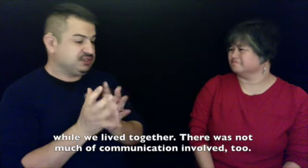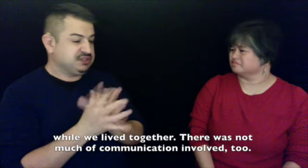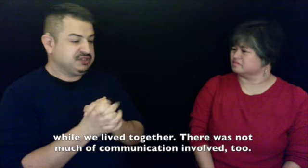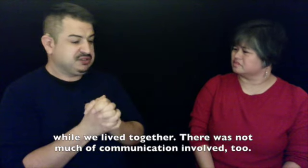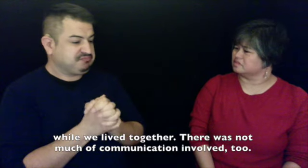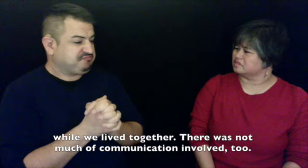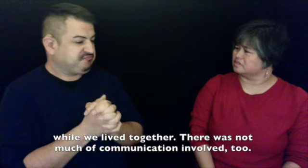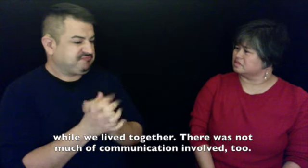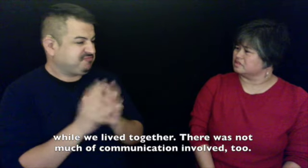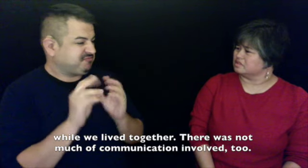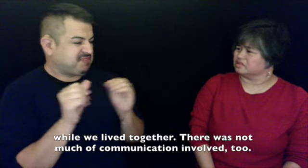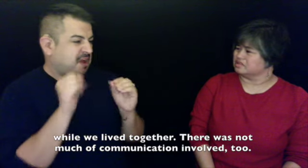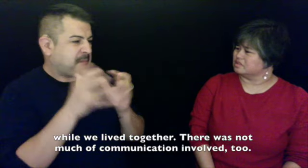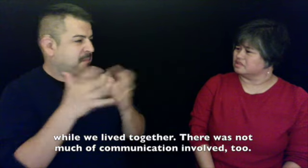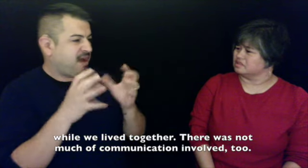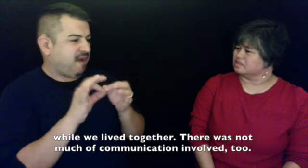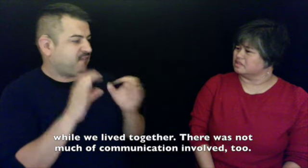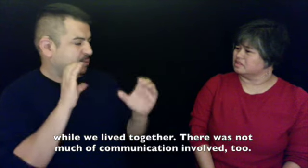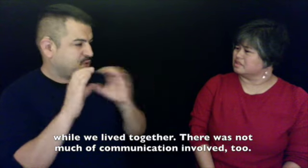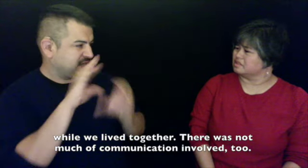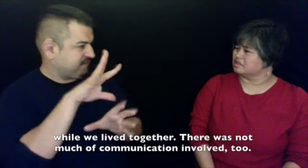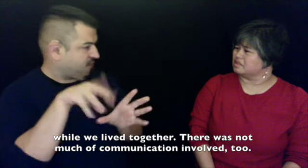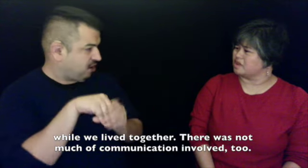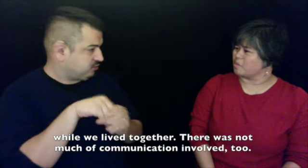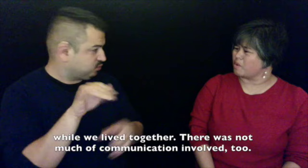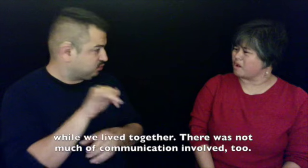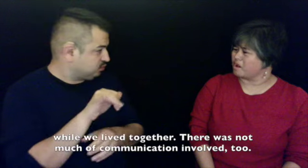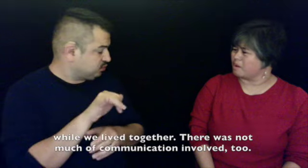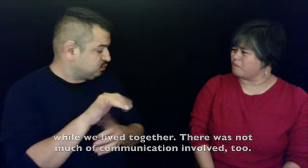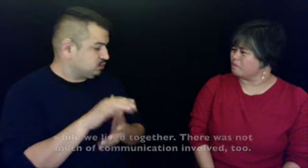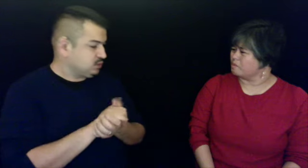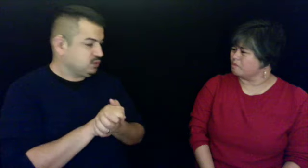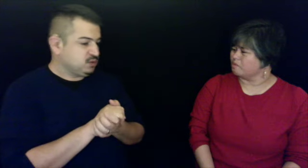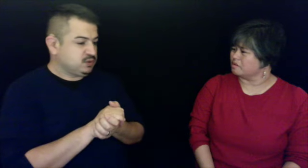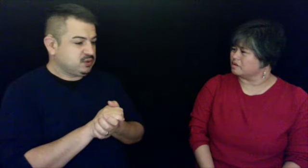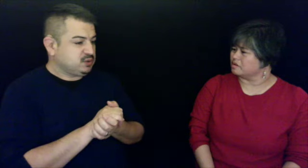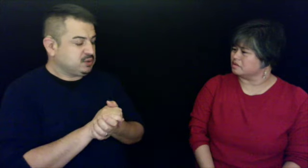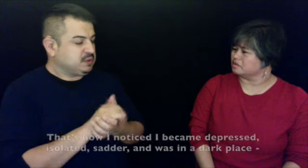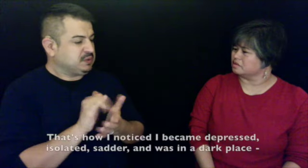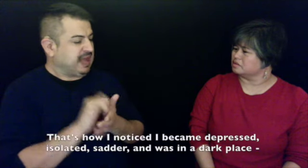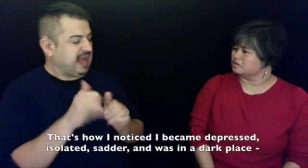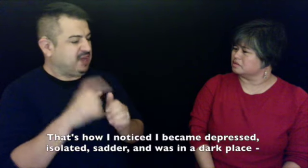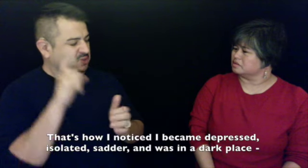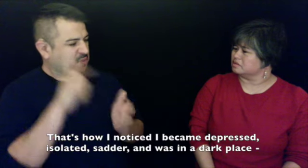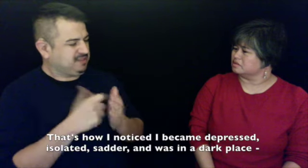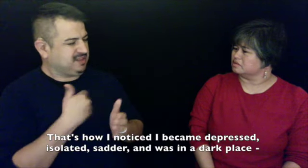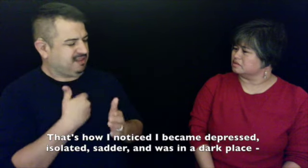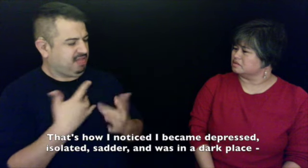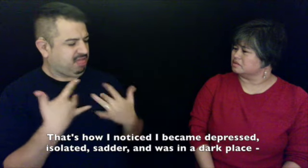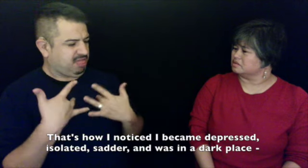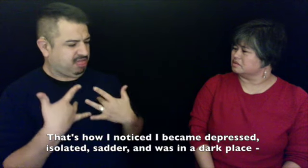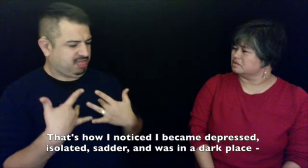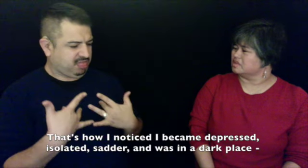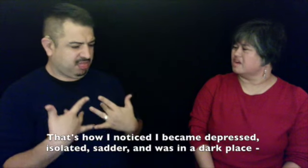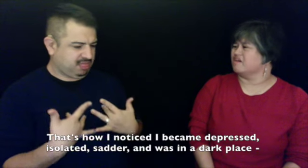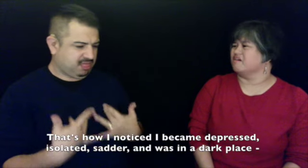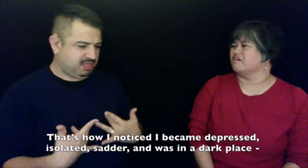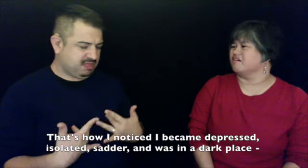together. There was not much communication involved, too. That's how I noticed I became